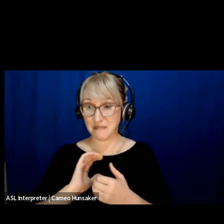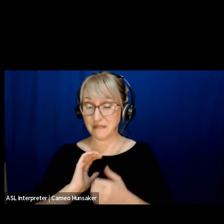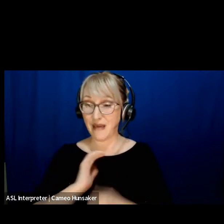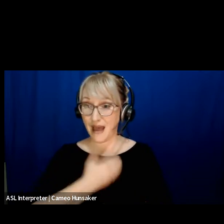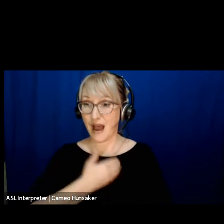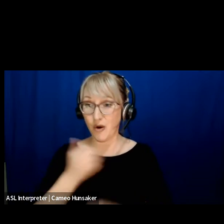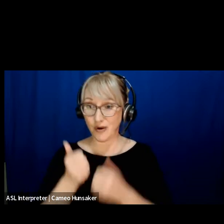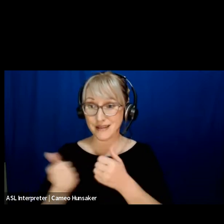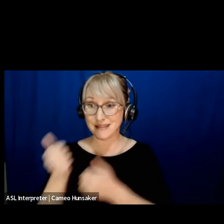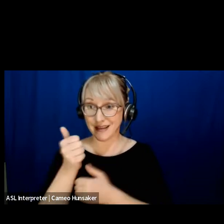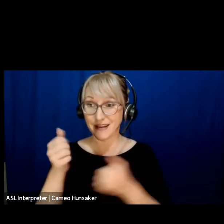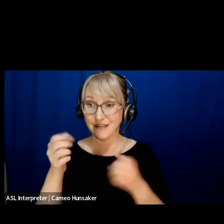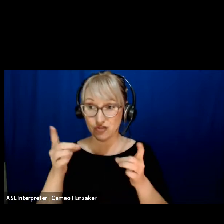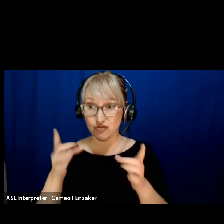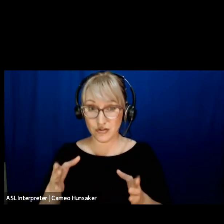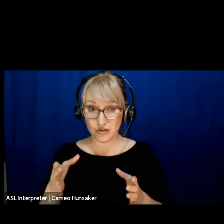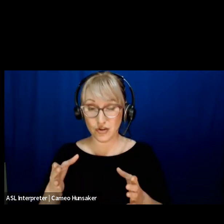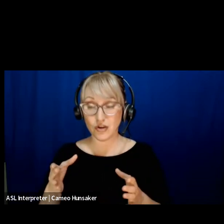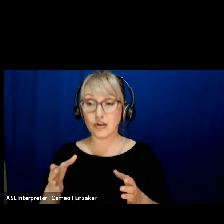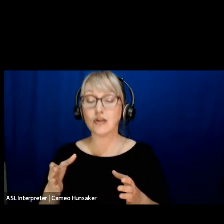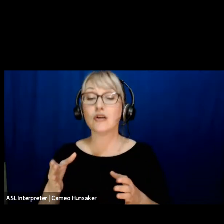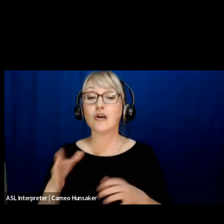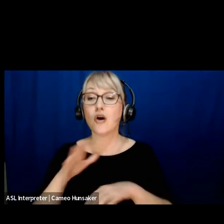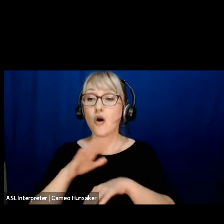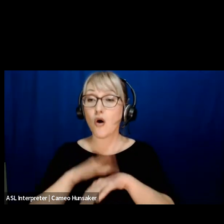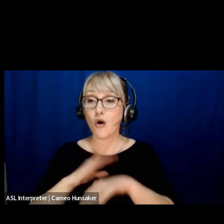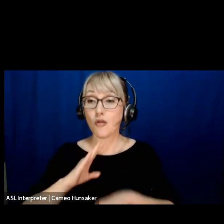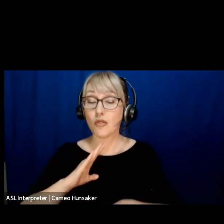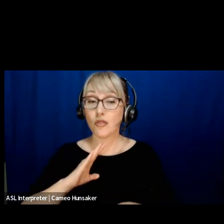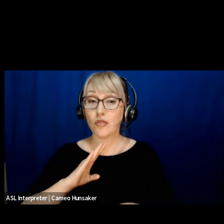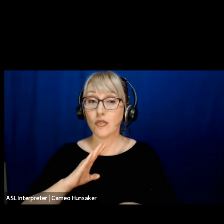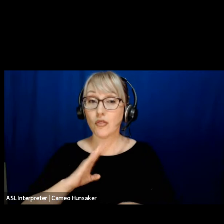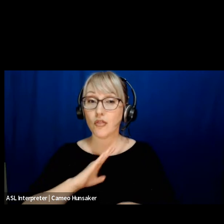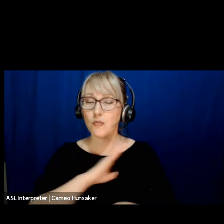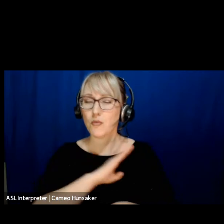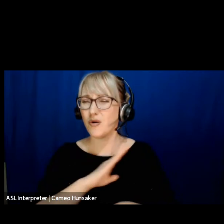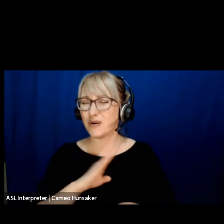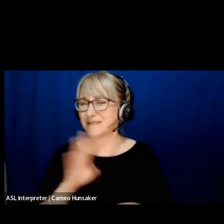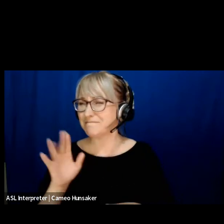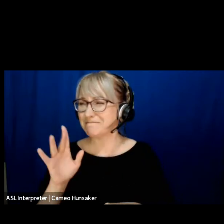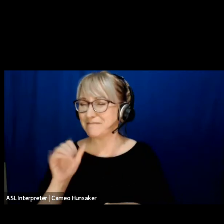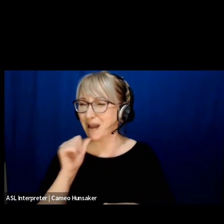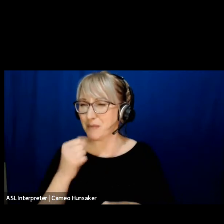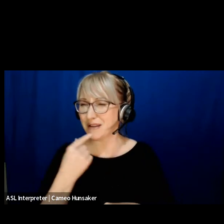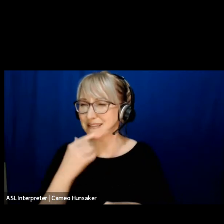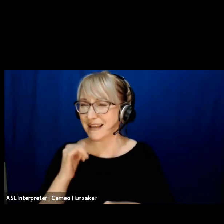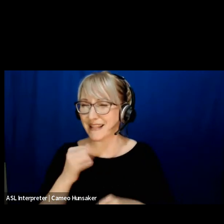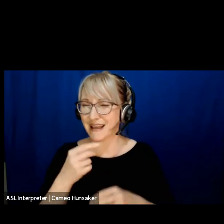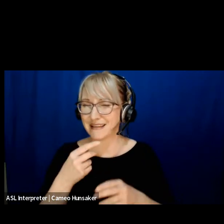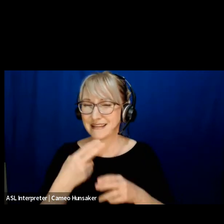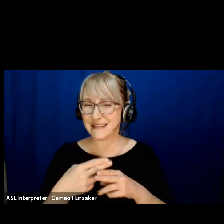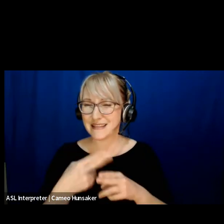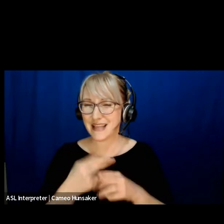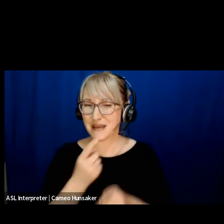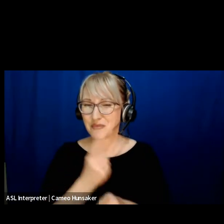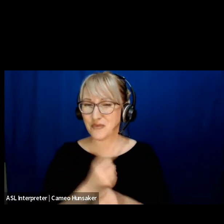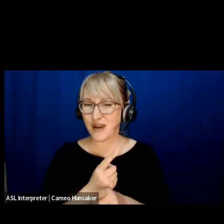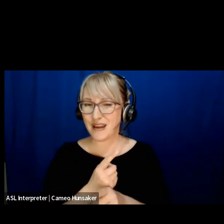director, on the Vulnerable Adult Board. I'm not saying that right. and